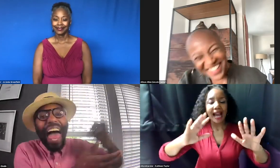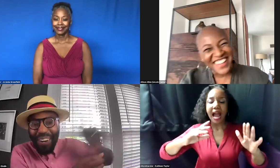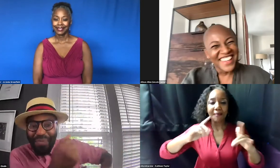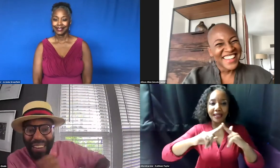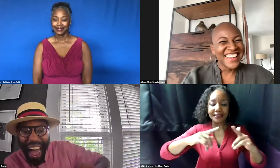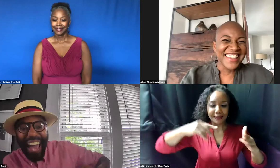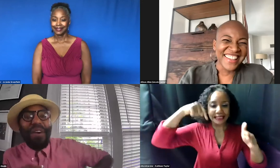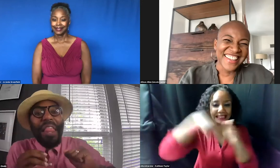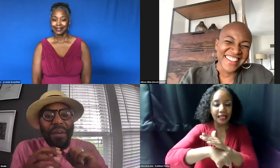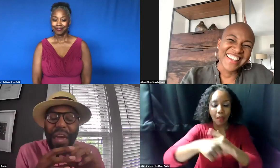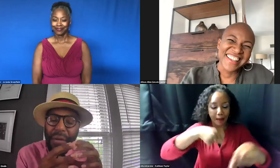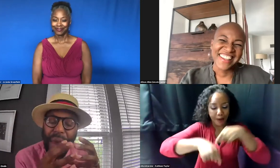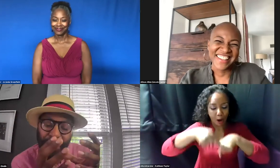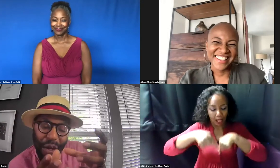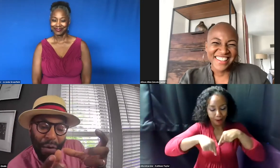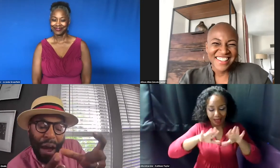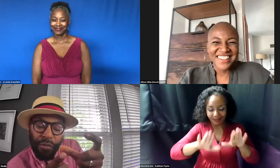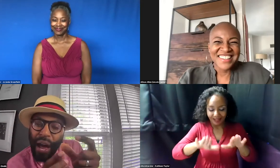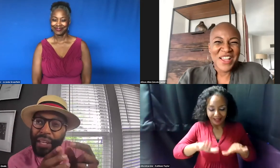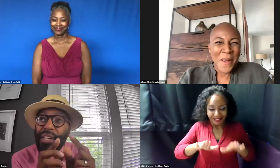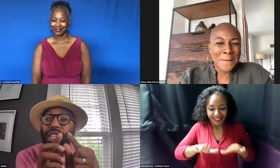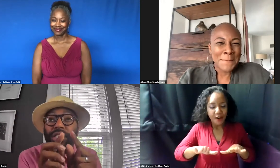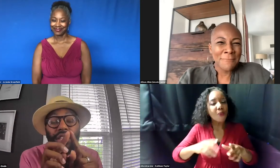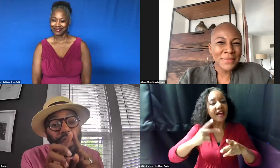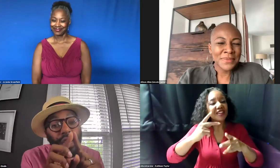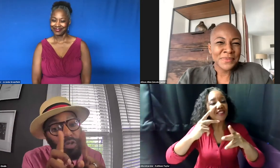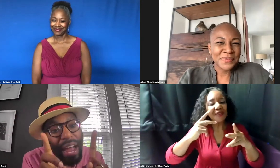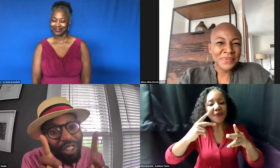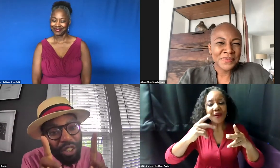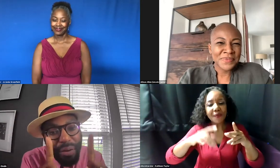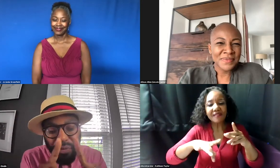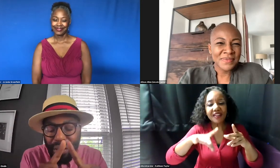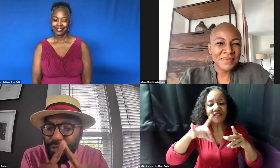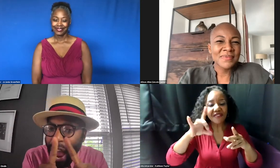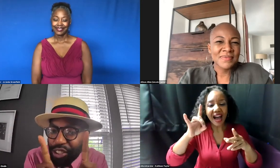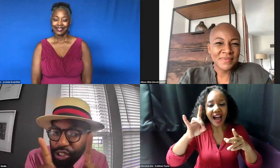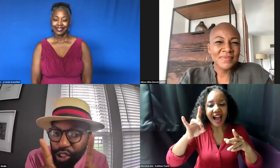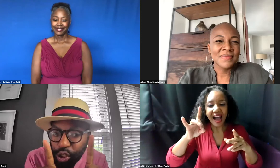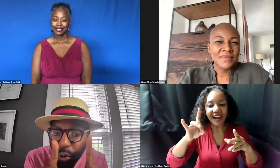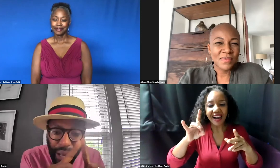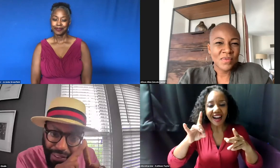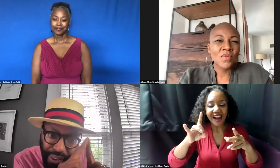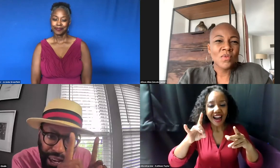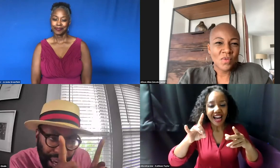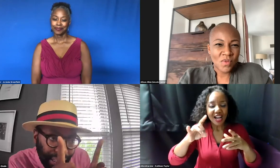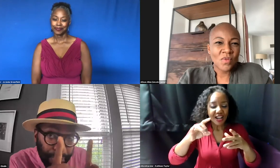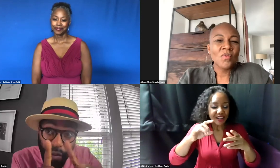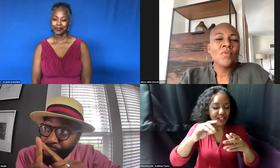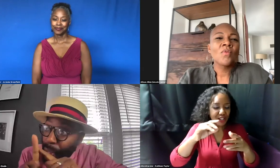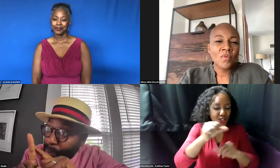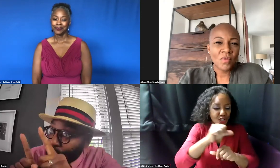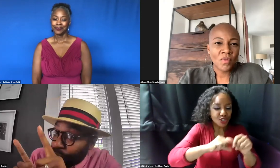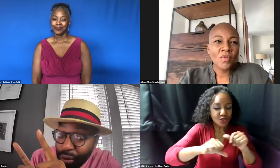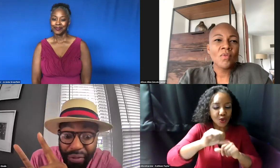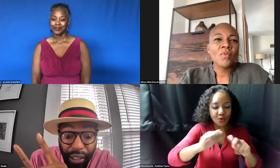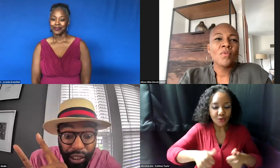so I'm gonna bring it back. But we have to find these fractures. We have to find fractures in social life that provide